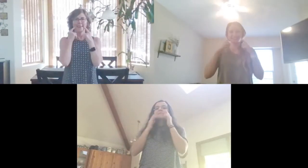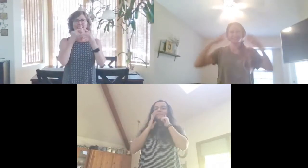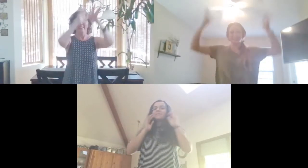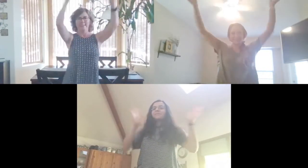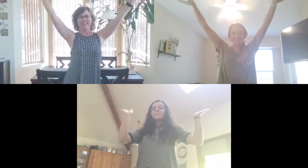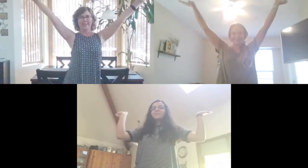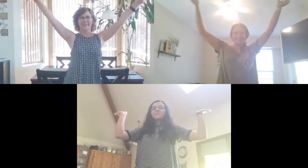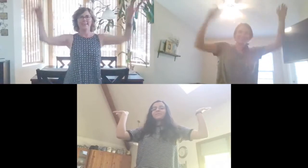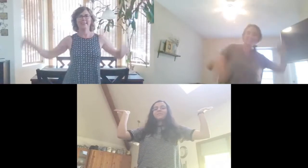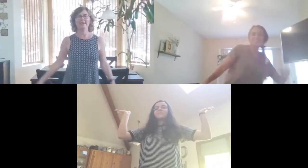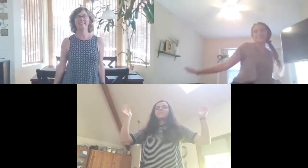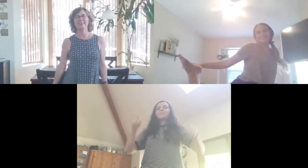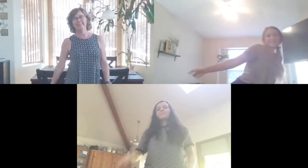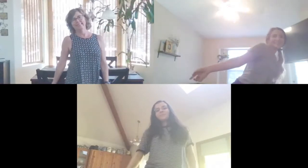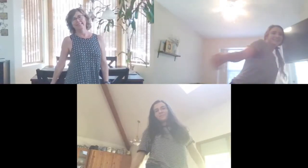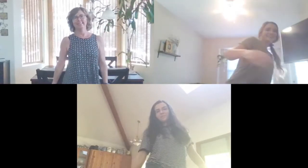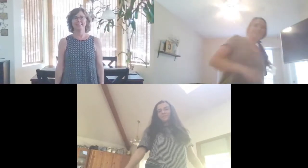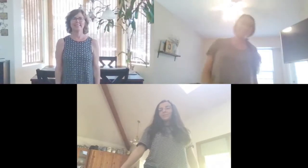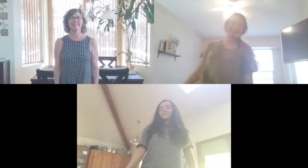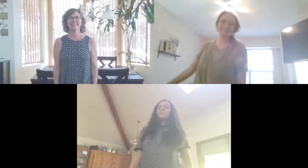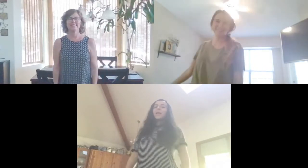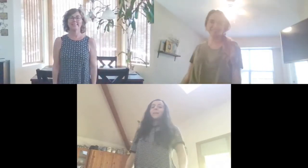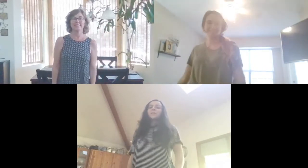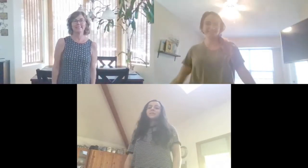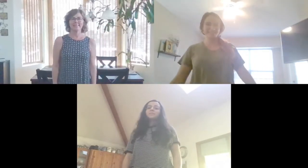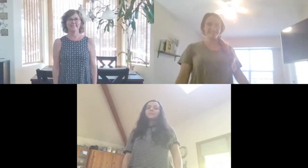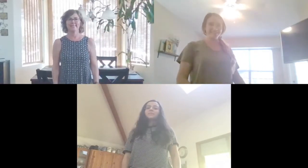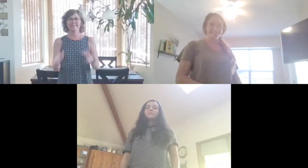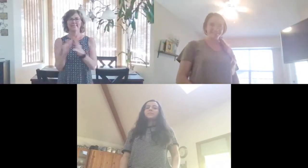joy like a fountain in my soul. All